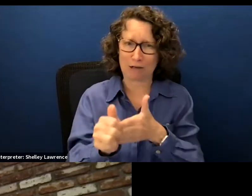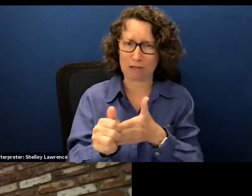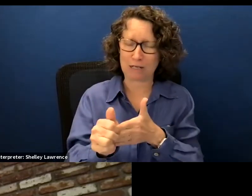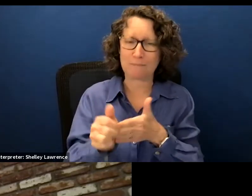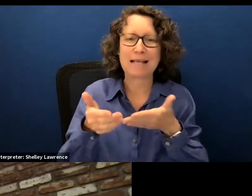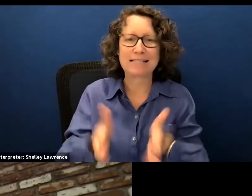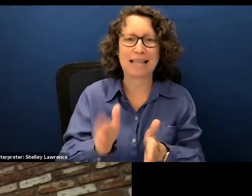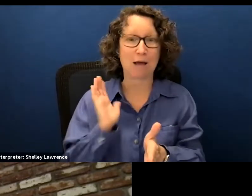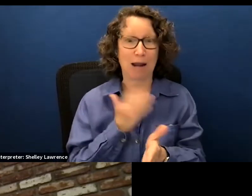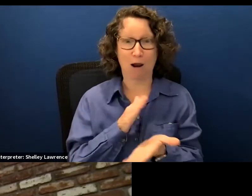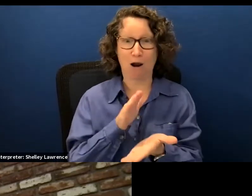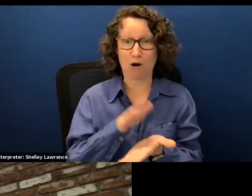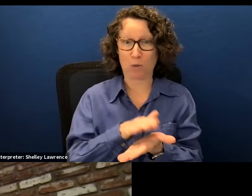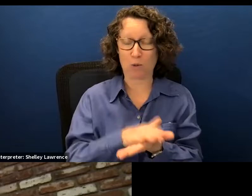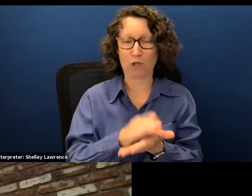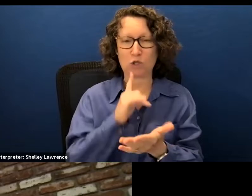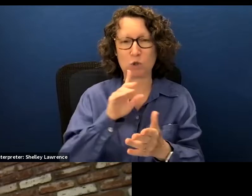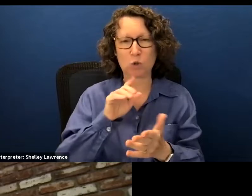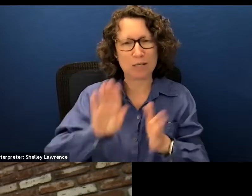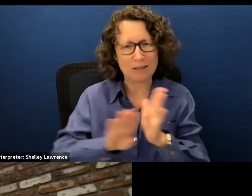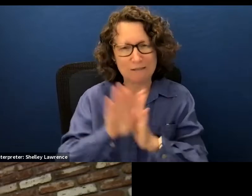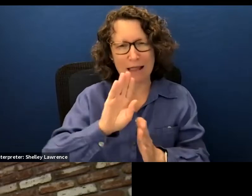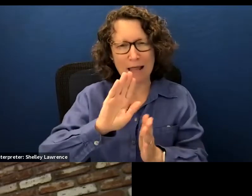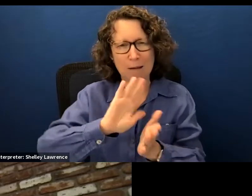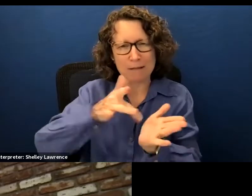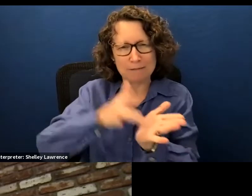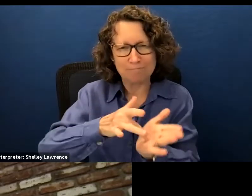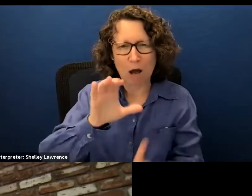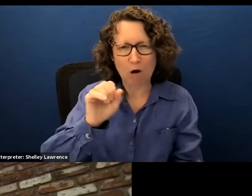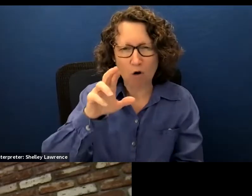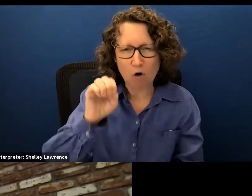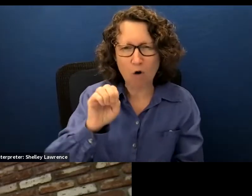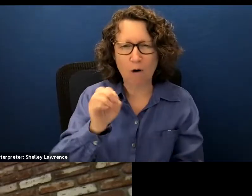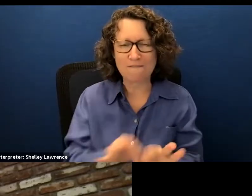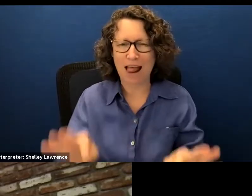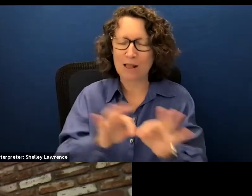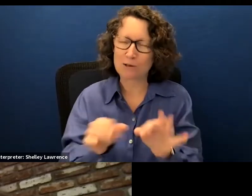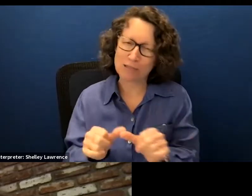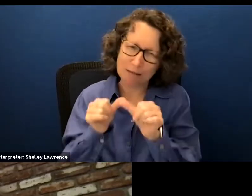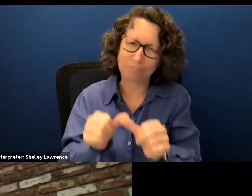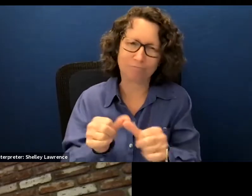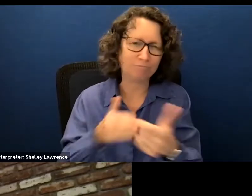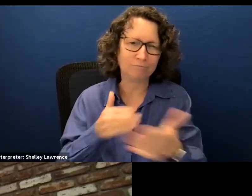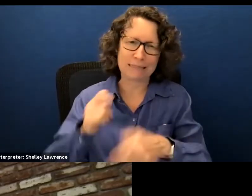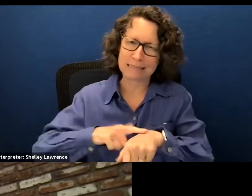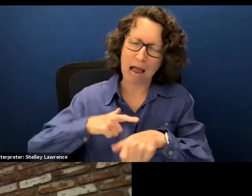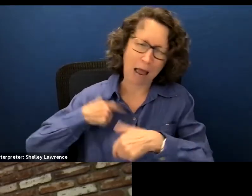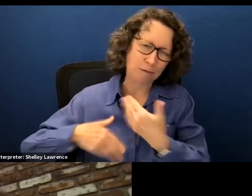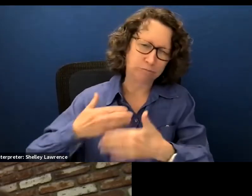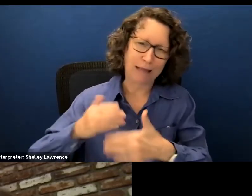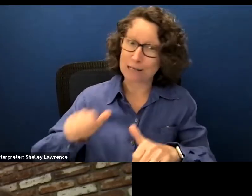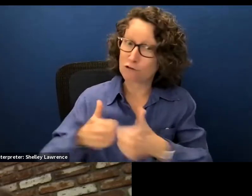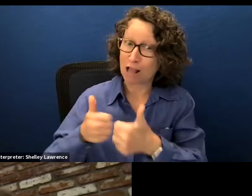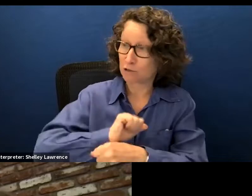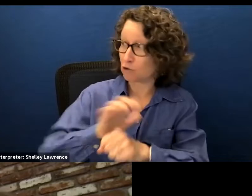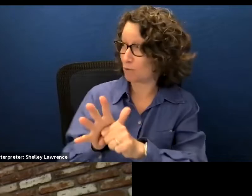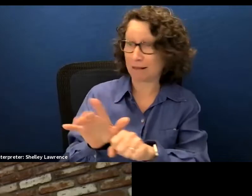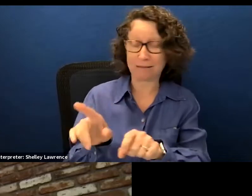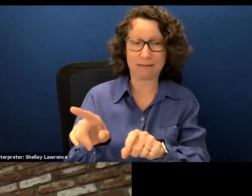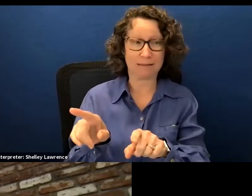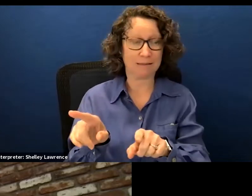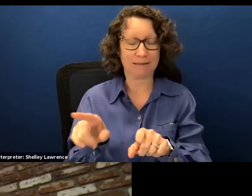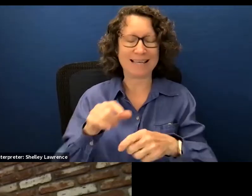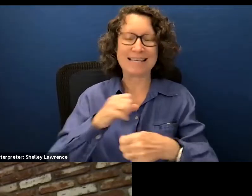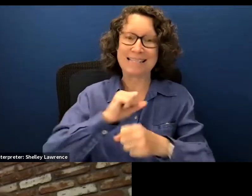La Colina to develop core values that withstand the test of time and challenging circumstances, such as those